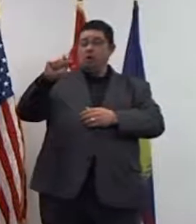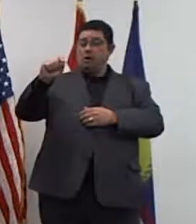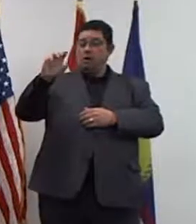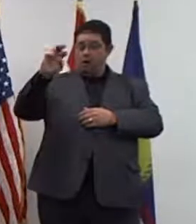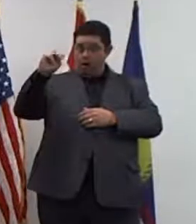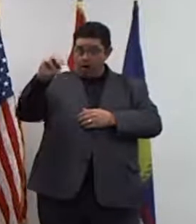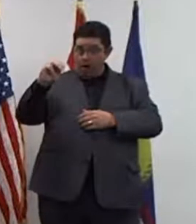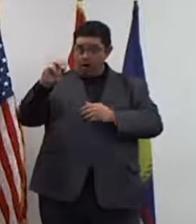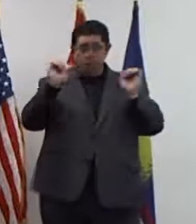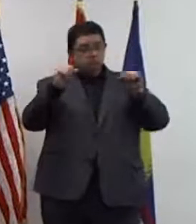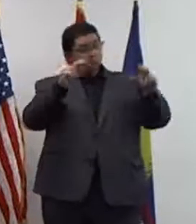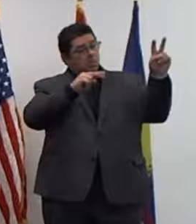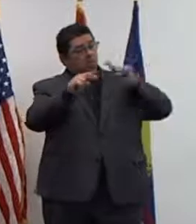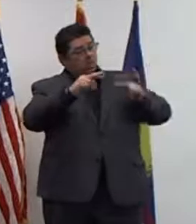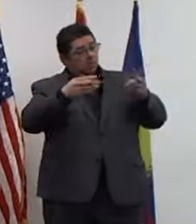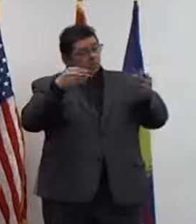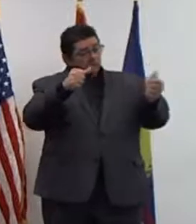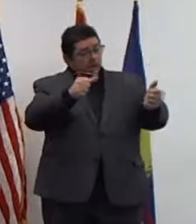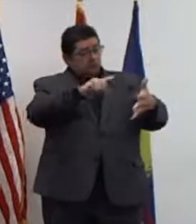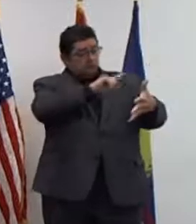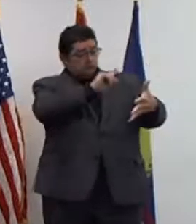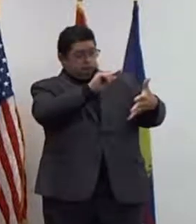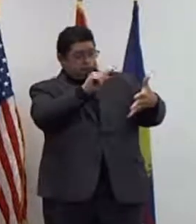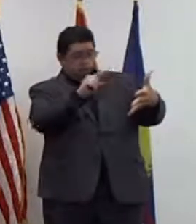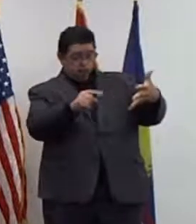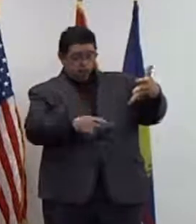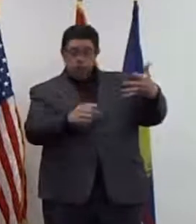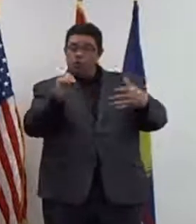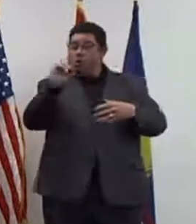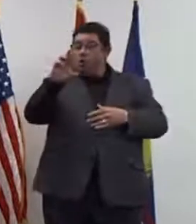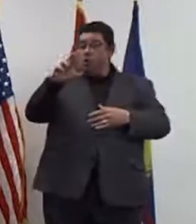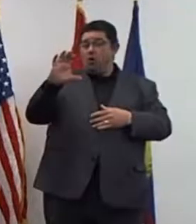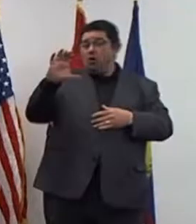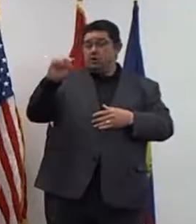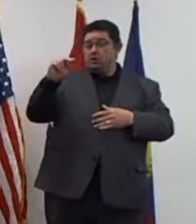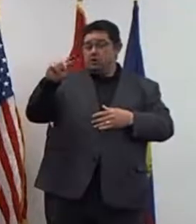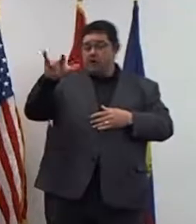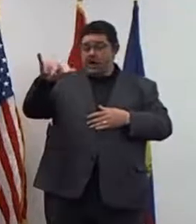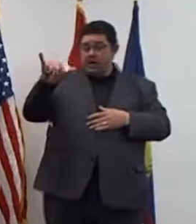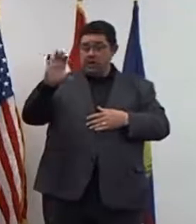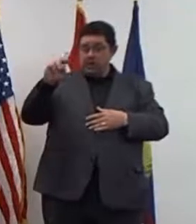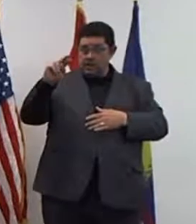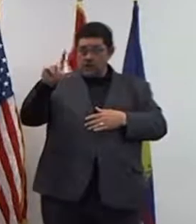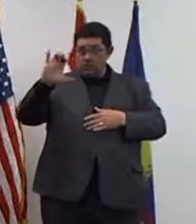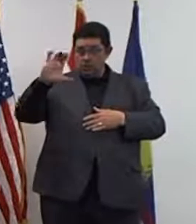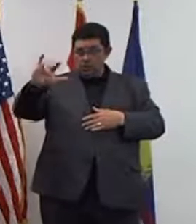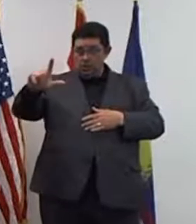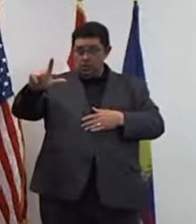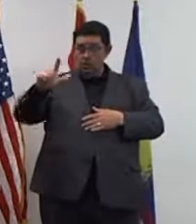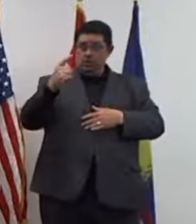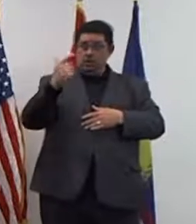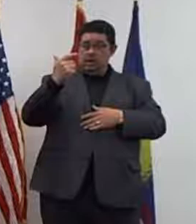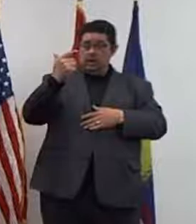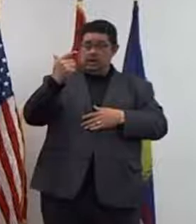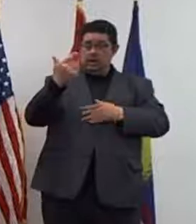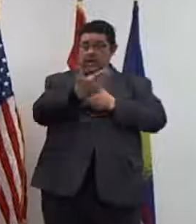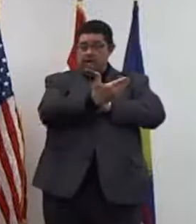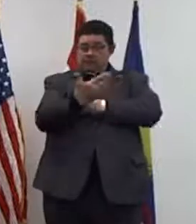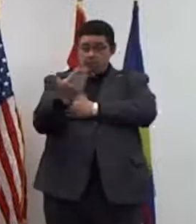portal, or tune into the County Council Oversight Committee hearings every Tuesday morning at 10